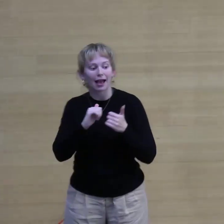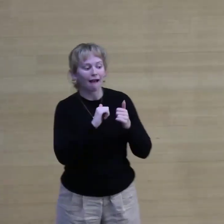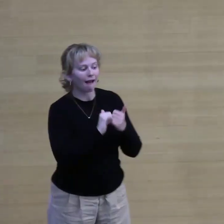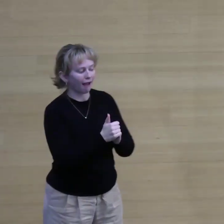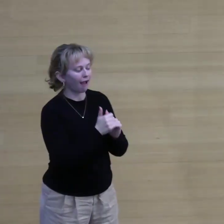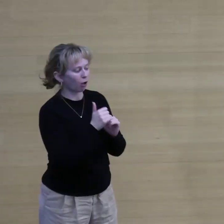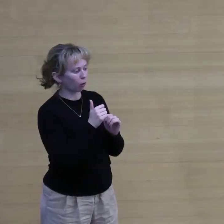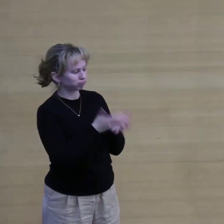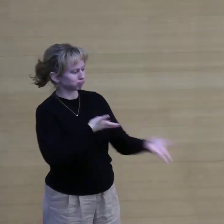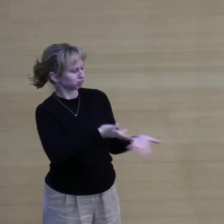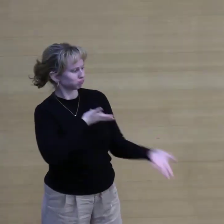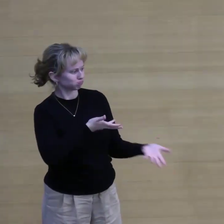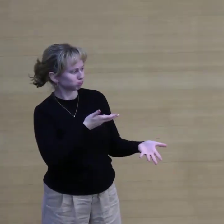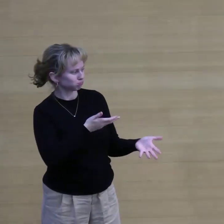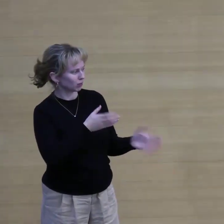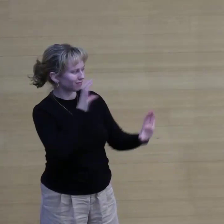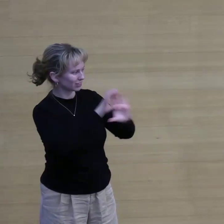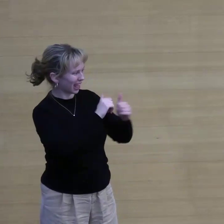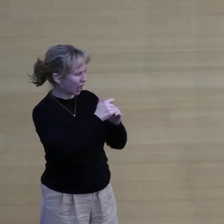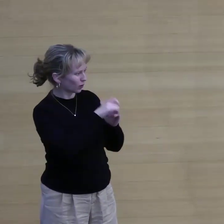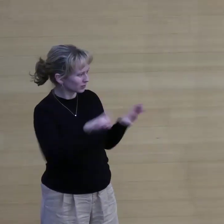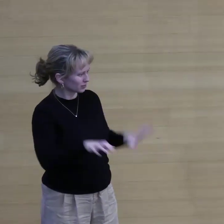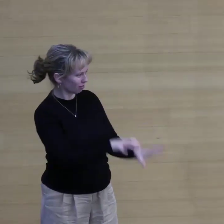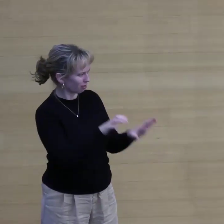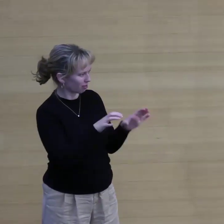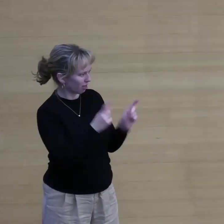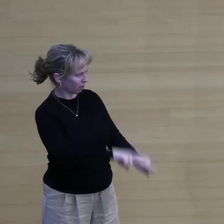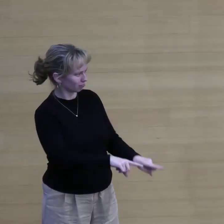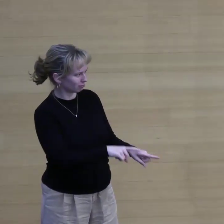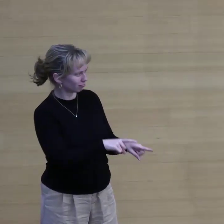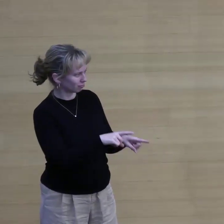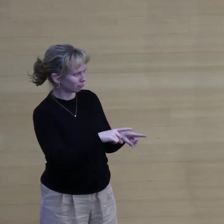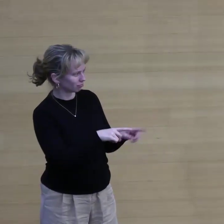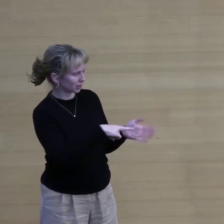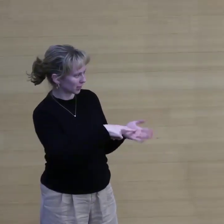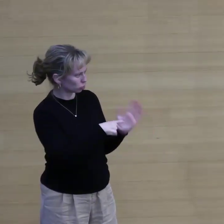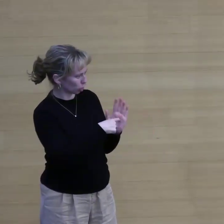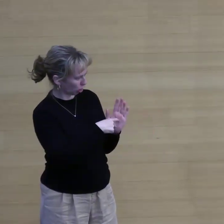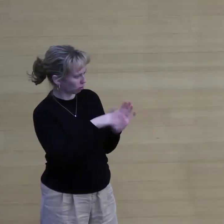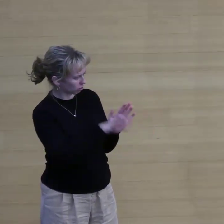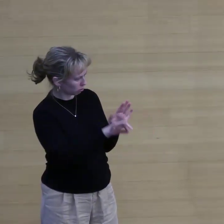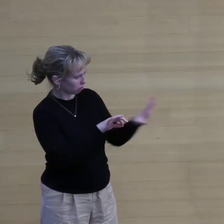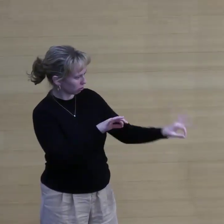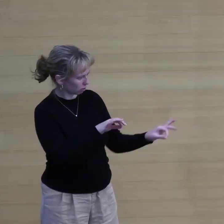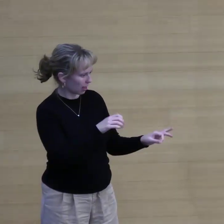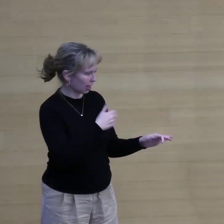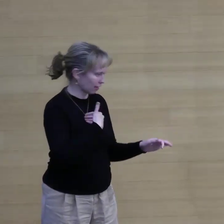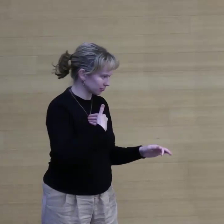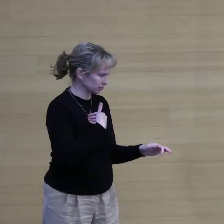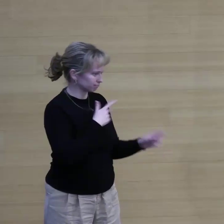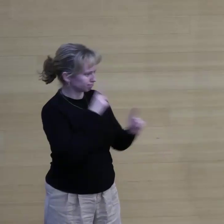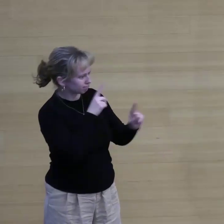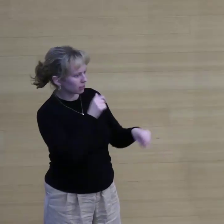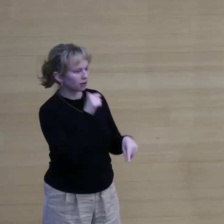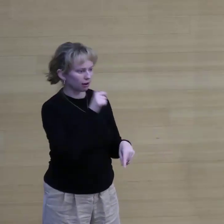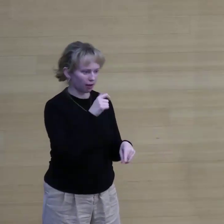these conversations play out within, like, I know the conversations that we intentionally choose to have or not to have within the